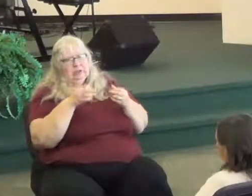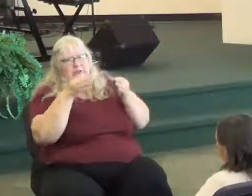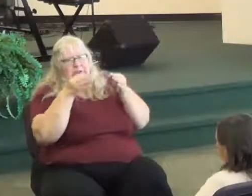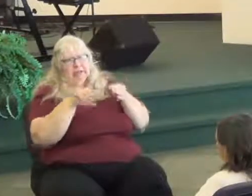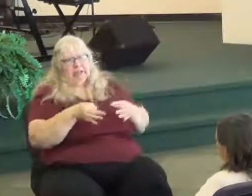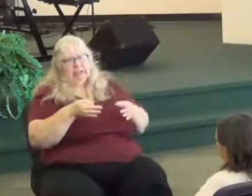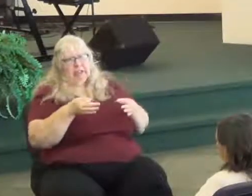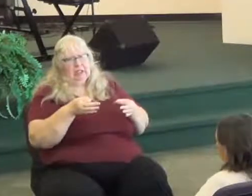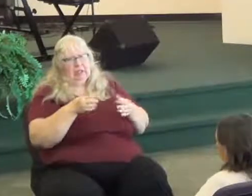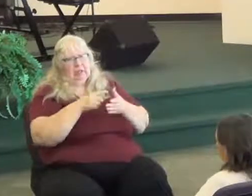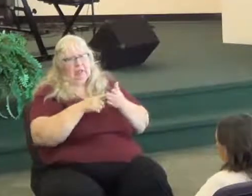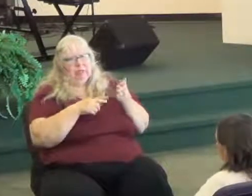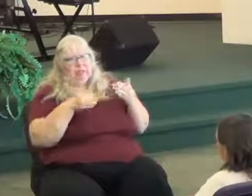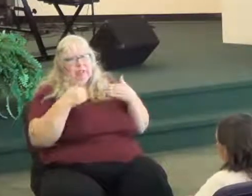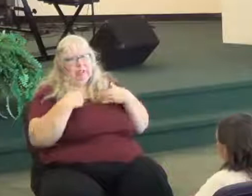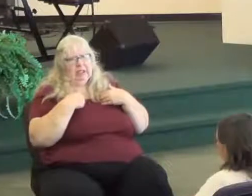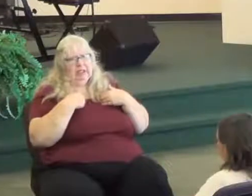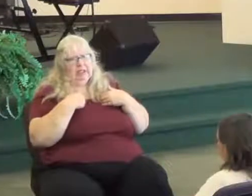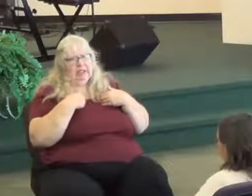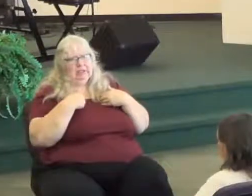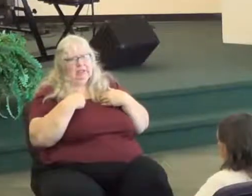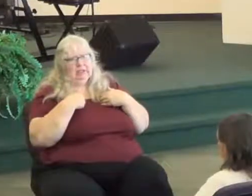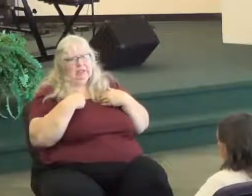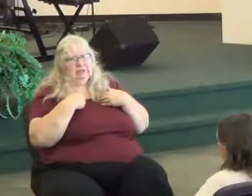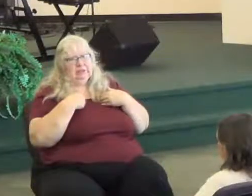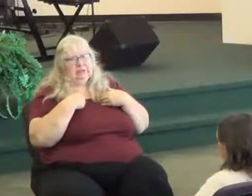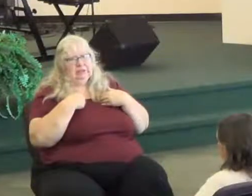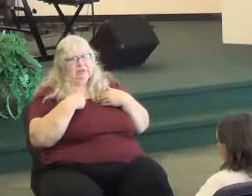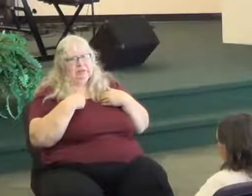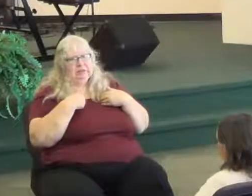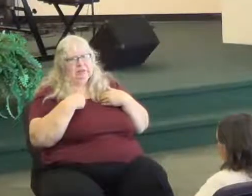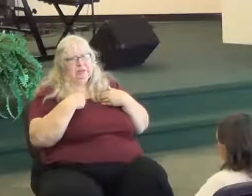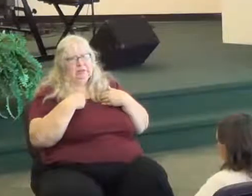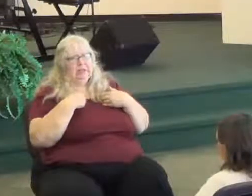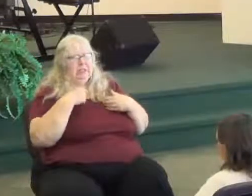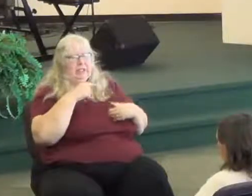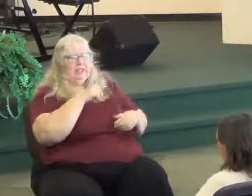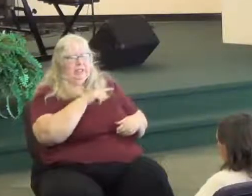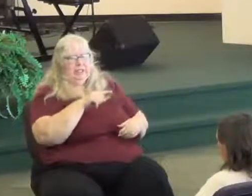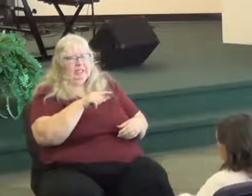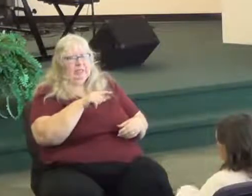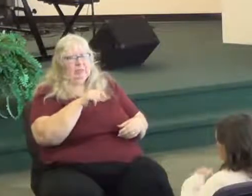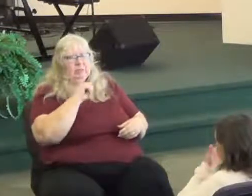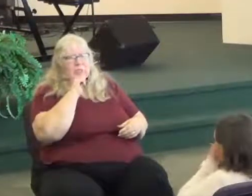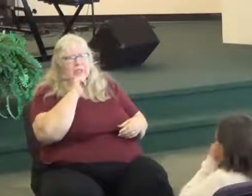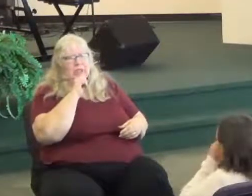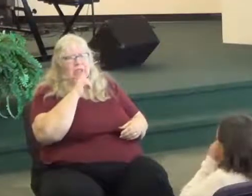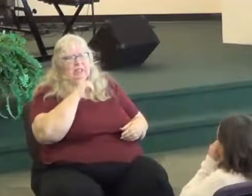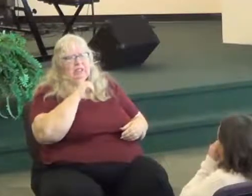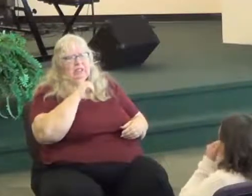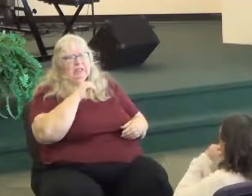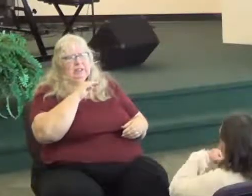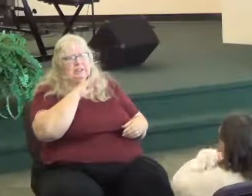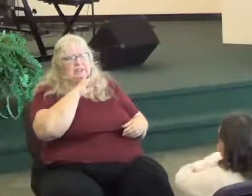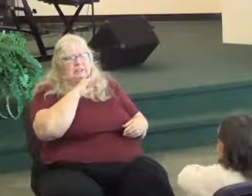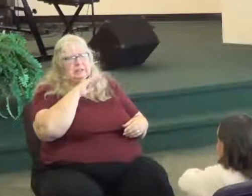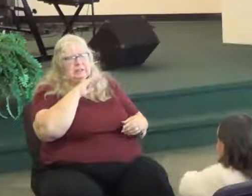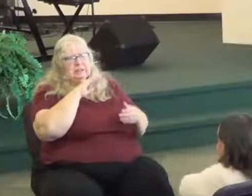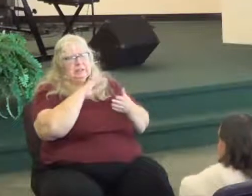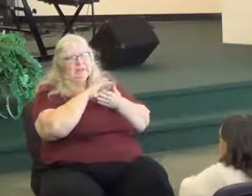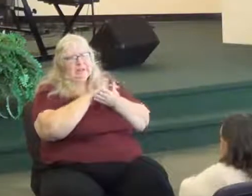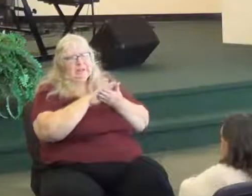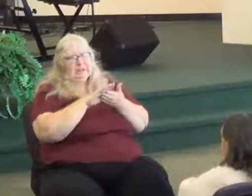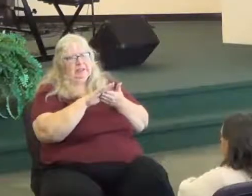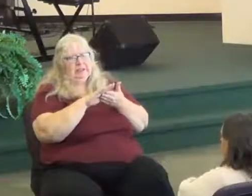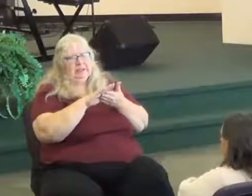you would just be set aside, and then you'd be allowed back into the community. These guys were considered unclean, and they were out. So they